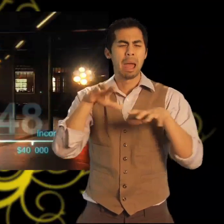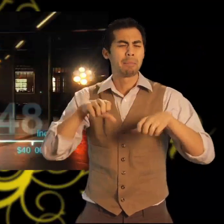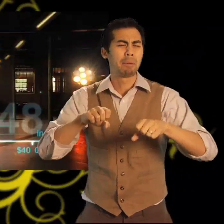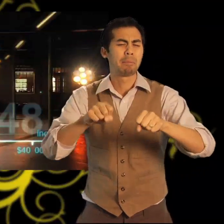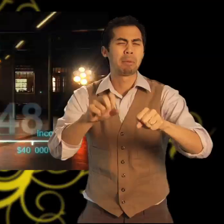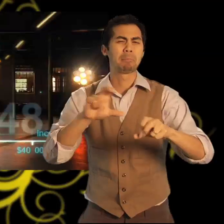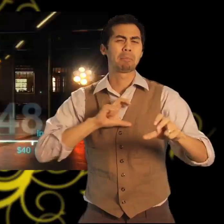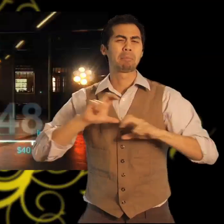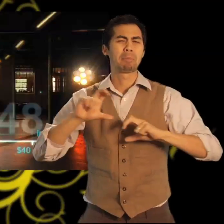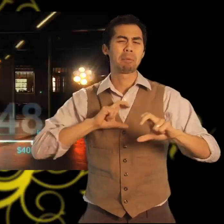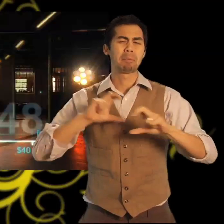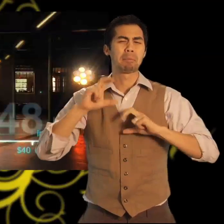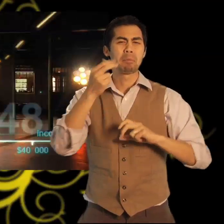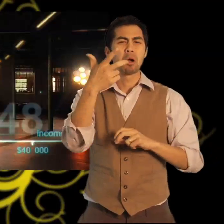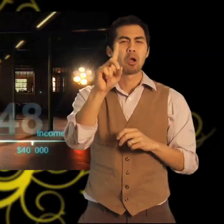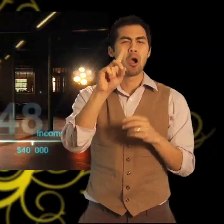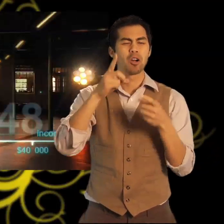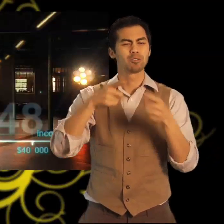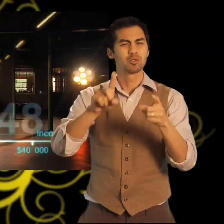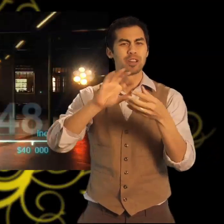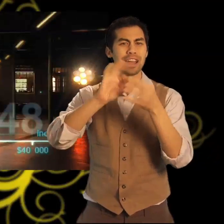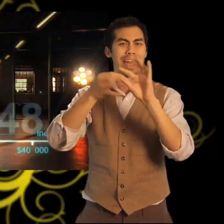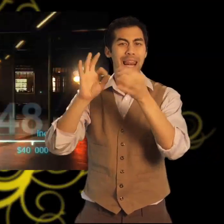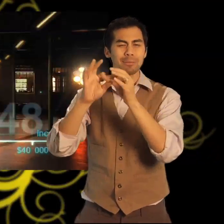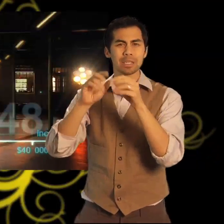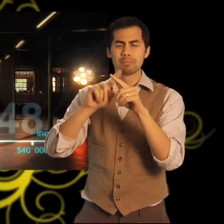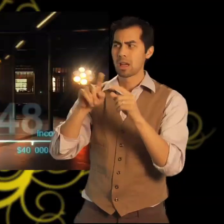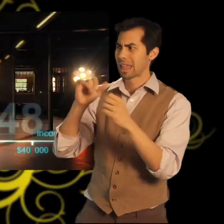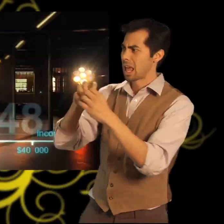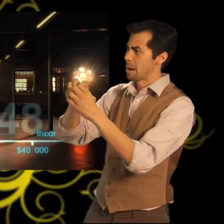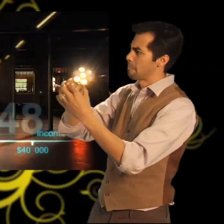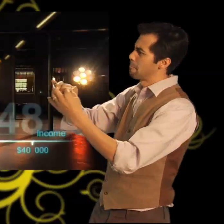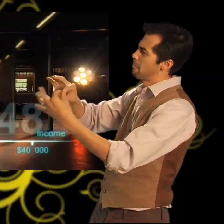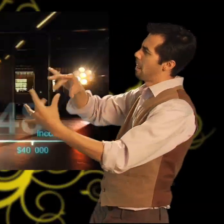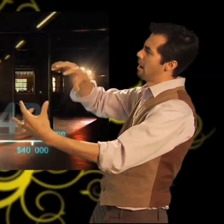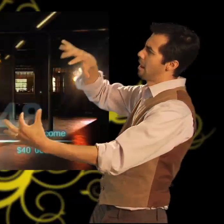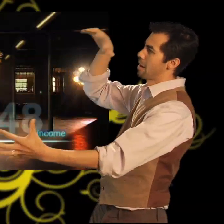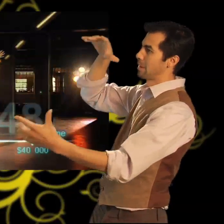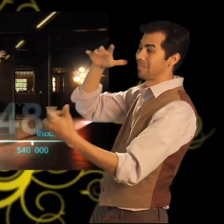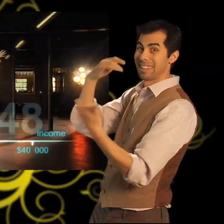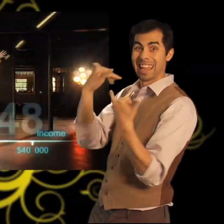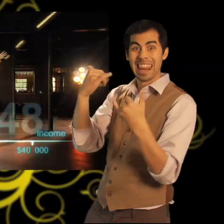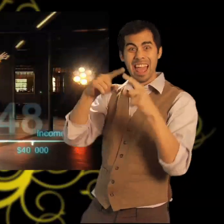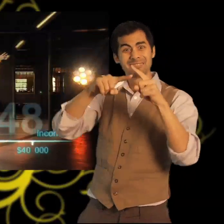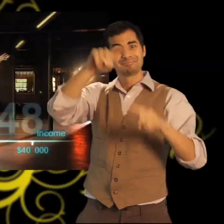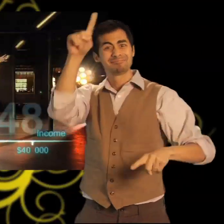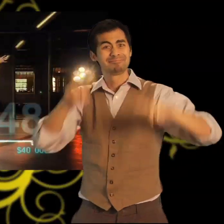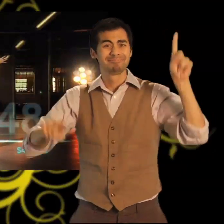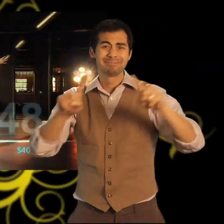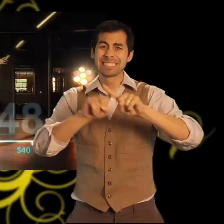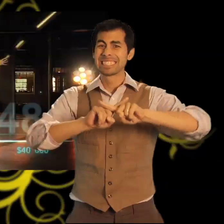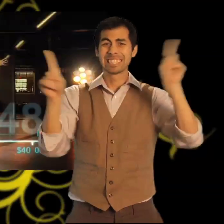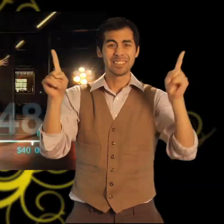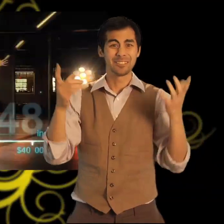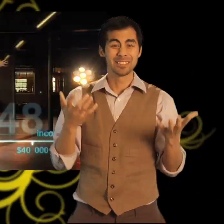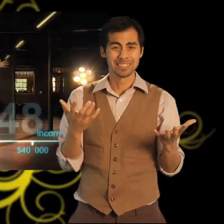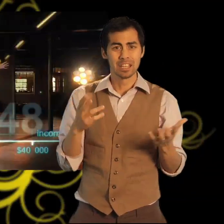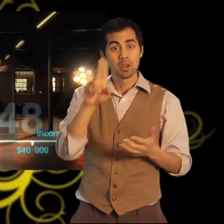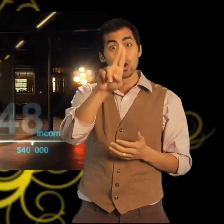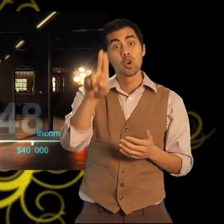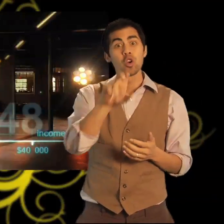medal table at the Winter Olympics, and I was born. But the differences between the countries of the world was wider than